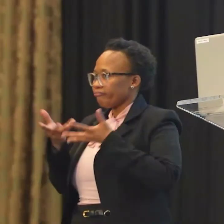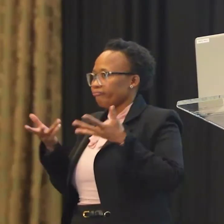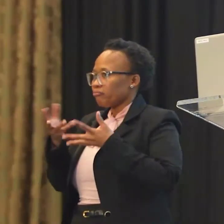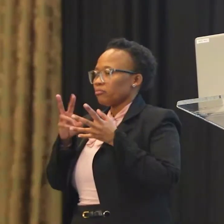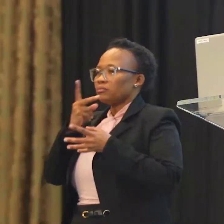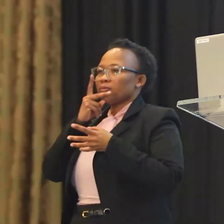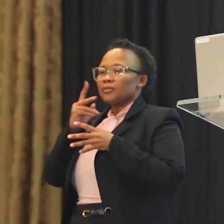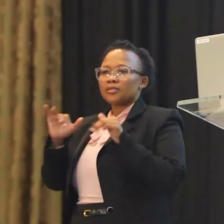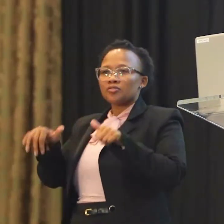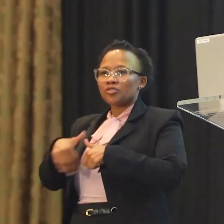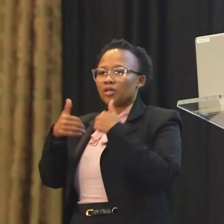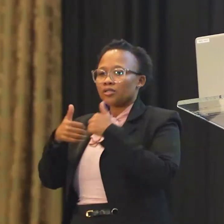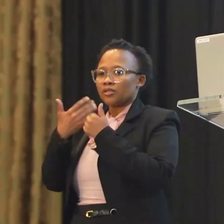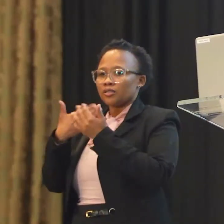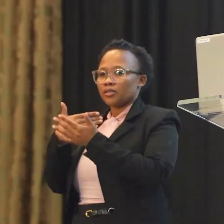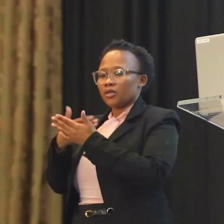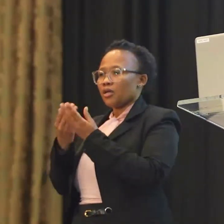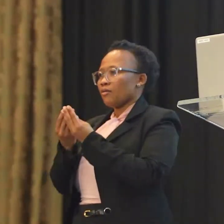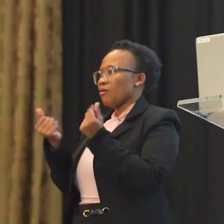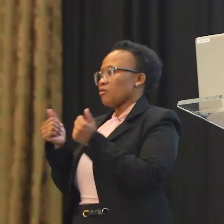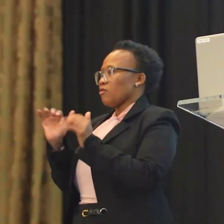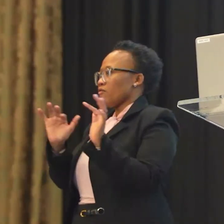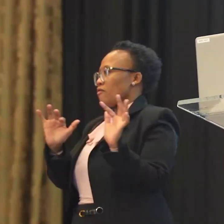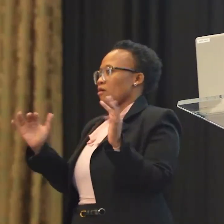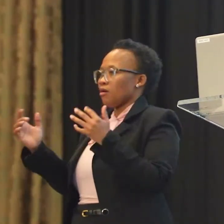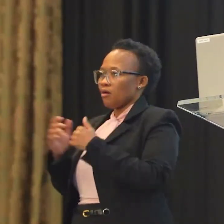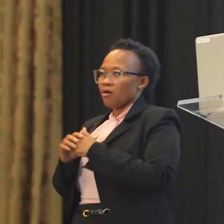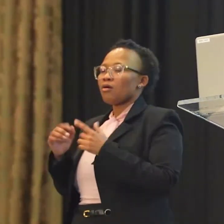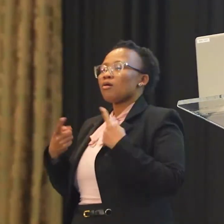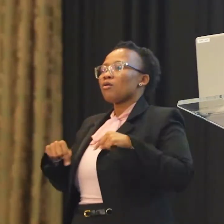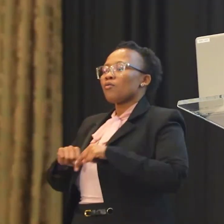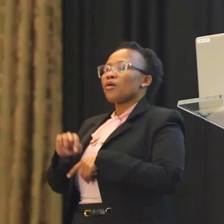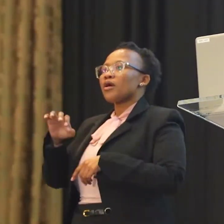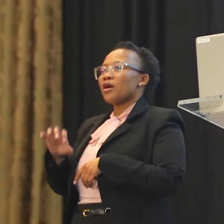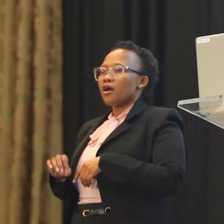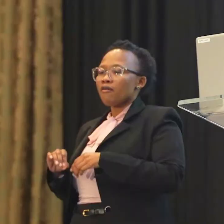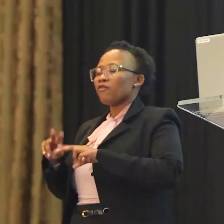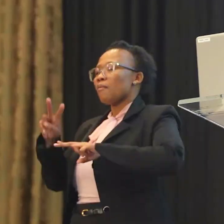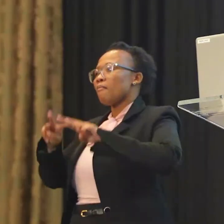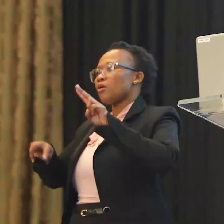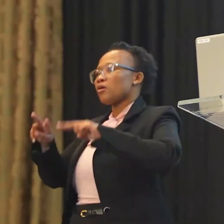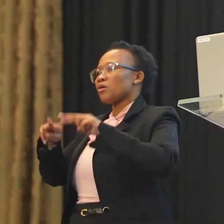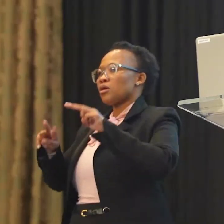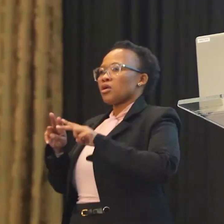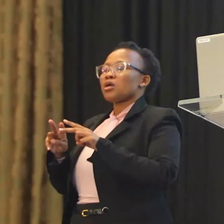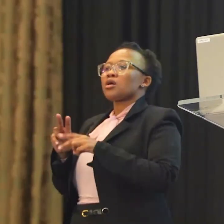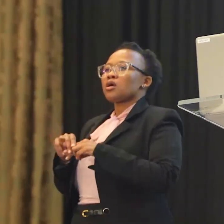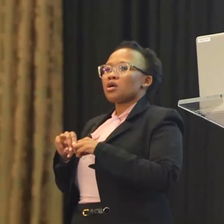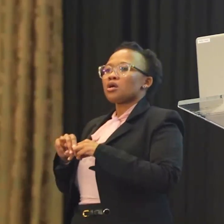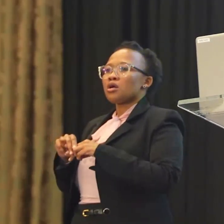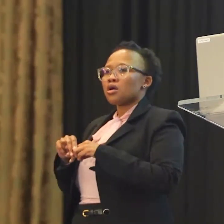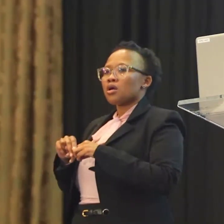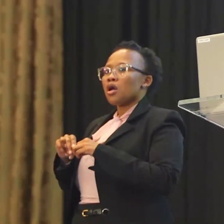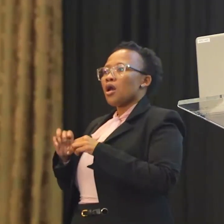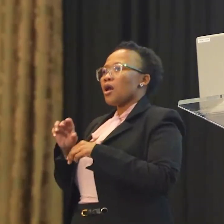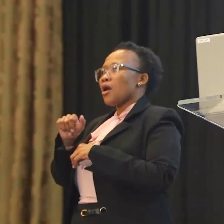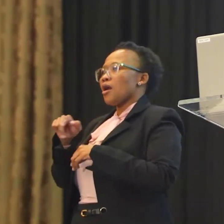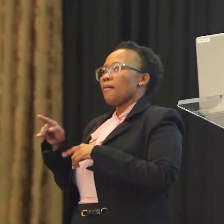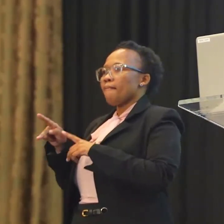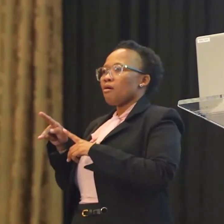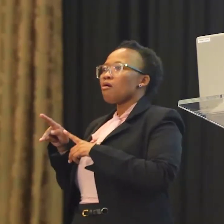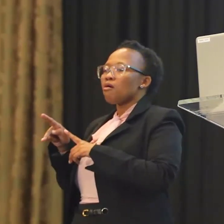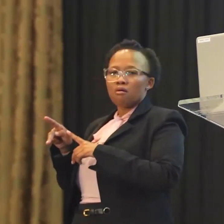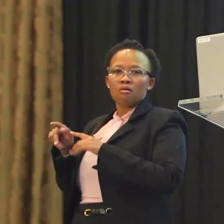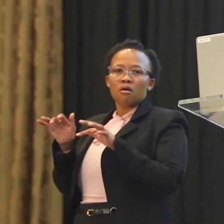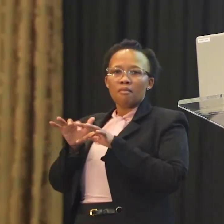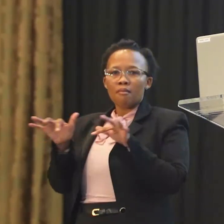as mentioned earlier, we use the community-led monitoring model where people living with HIV, members of the key